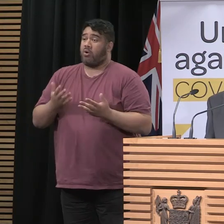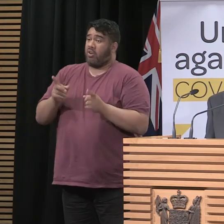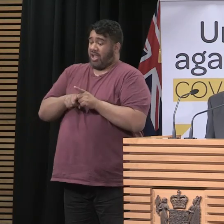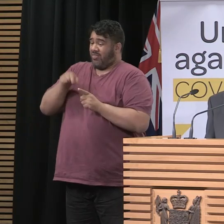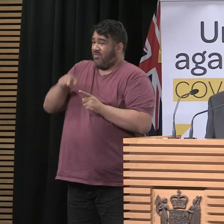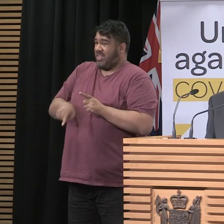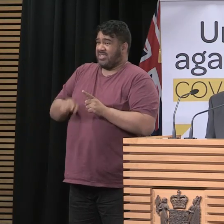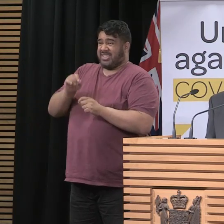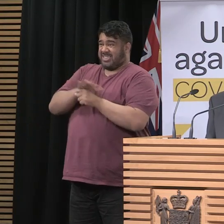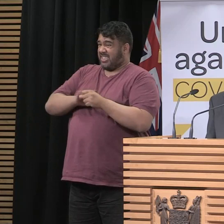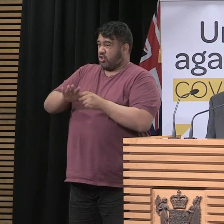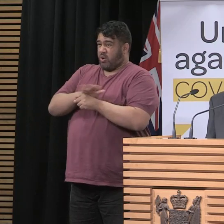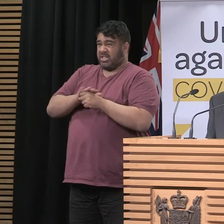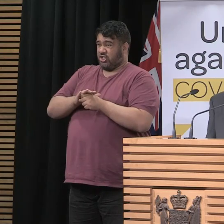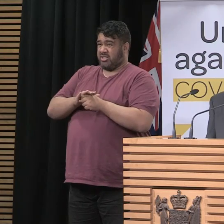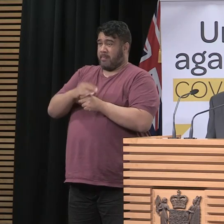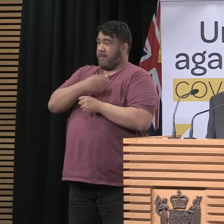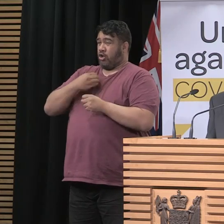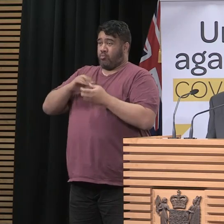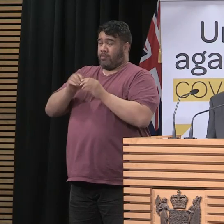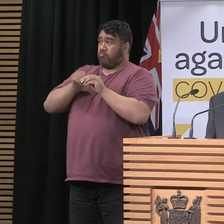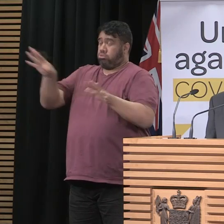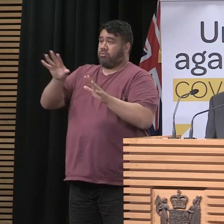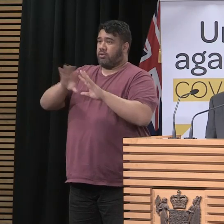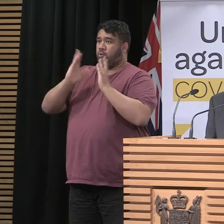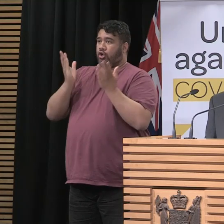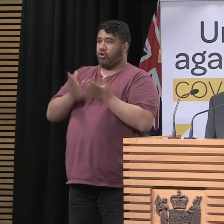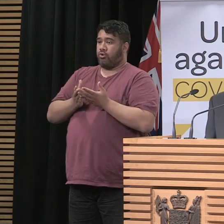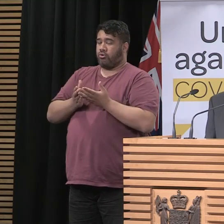it reveals the inequity in our system. It doesn't create it.